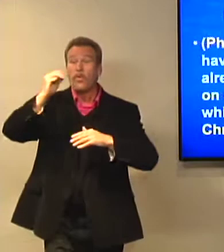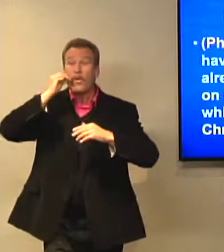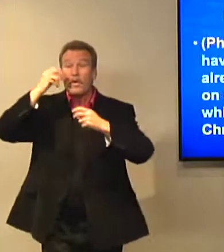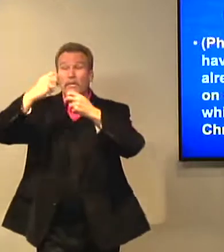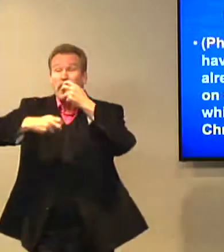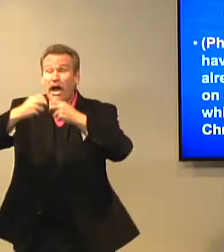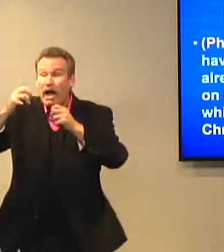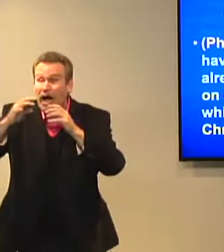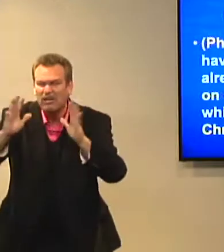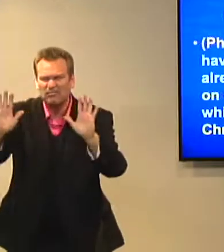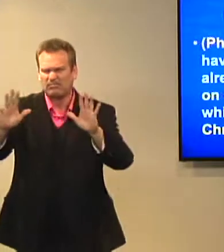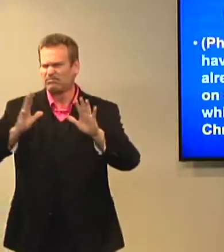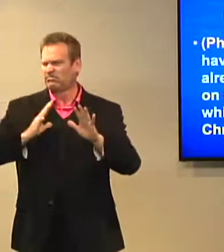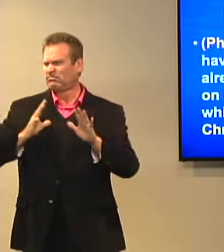Paul's saying, I press on.